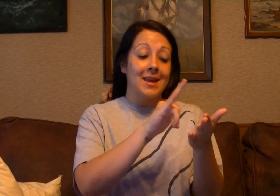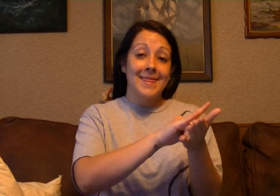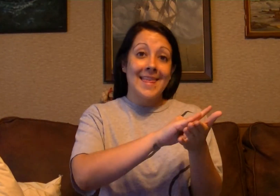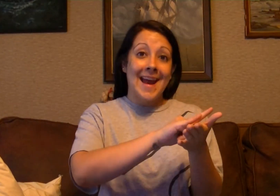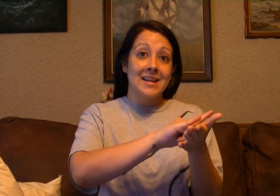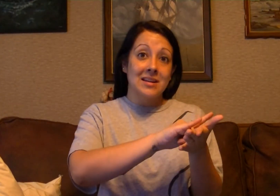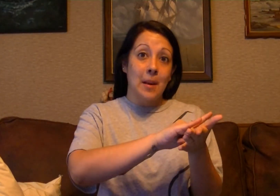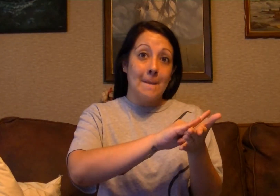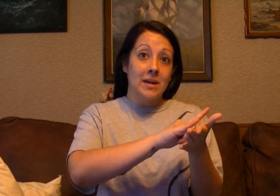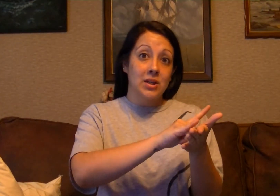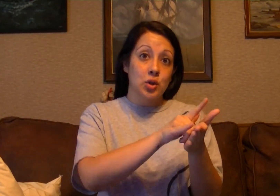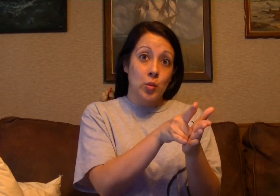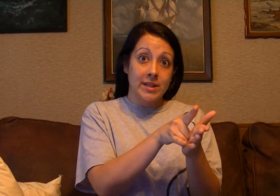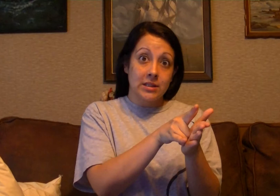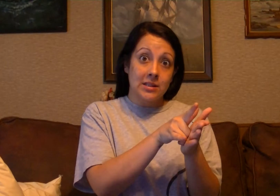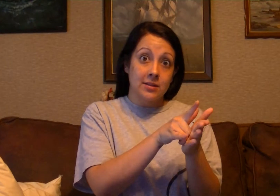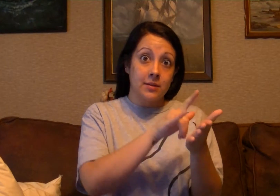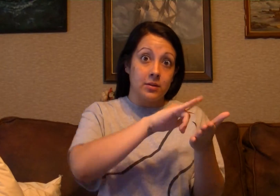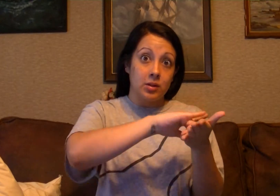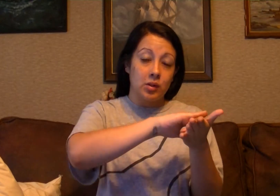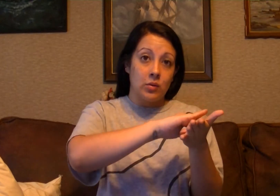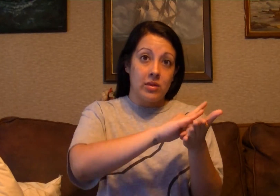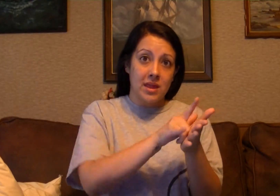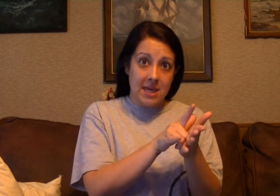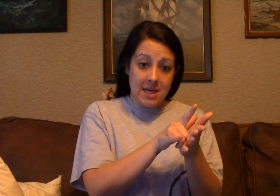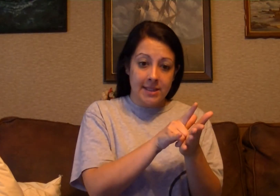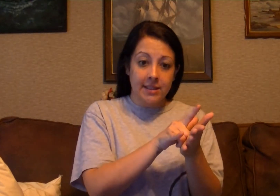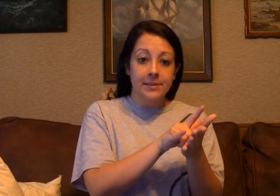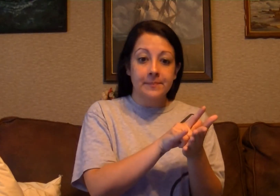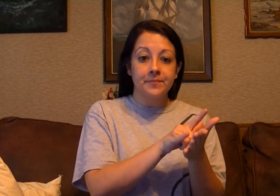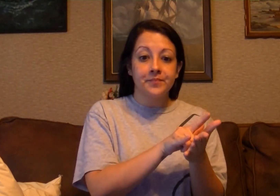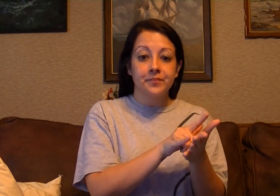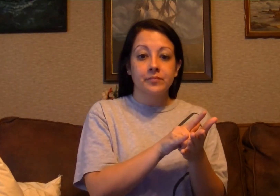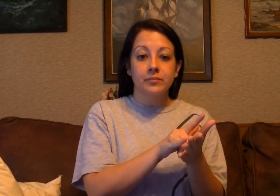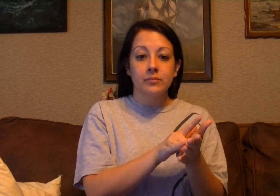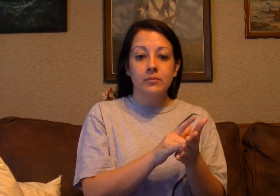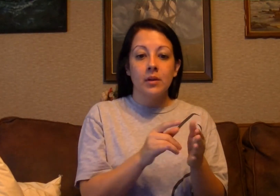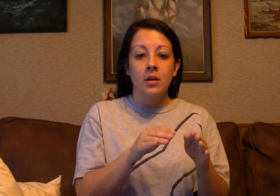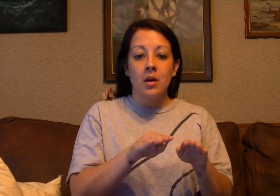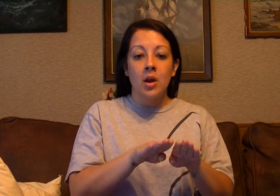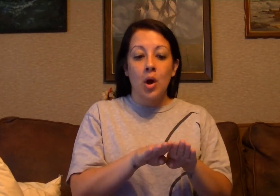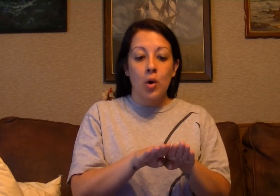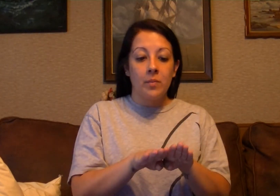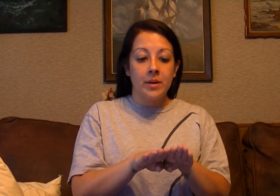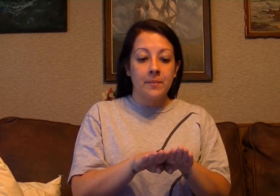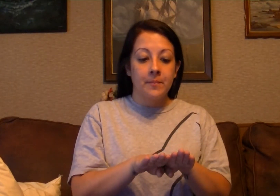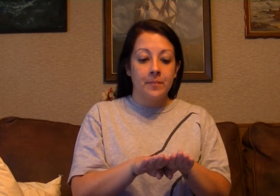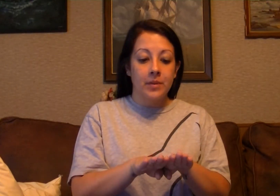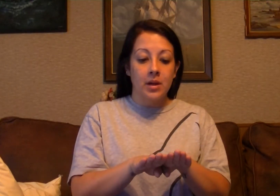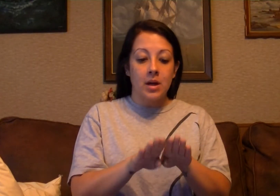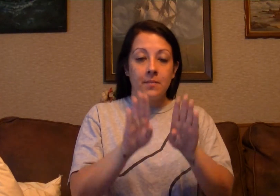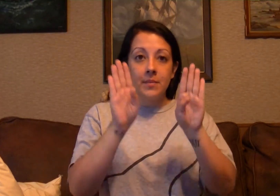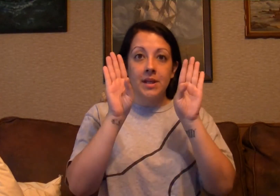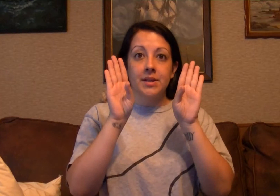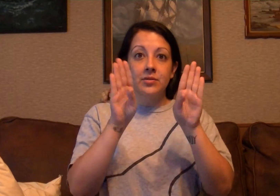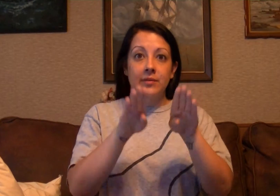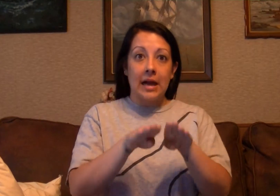these is like that, but it twists. So these. Open is flat